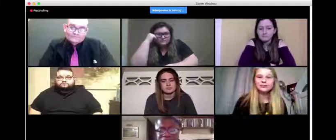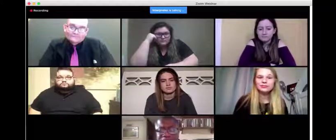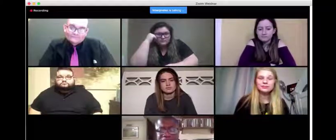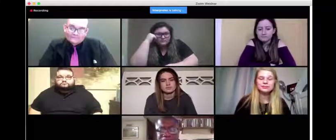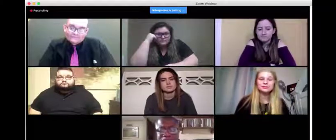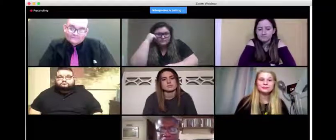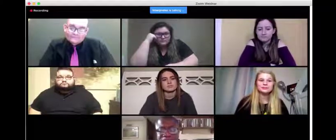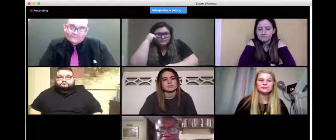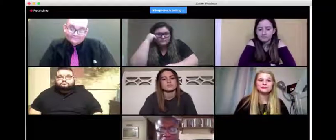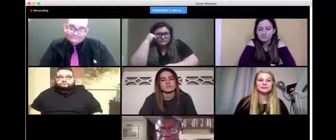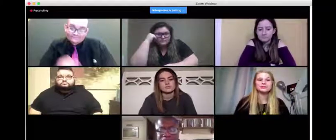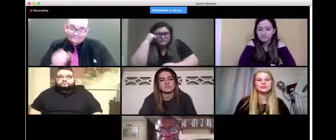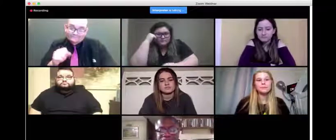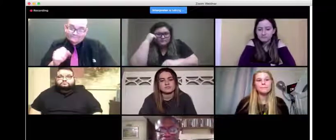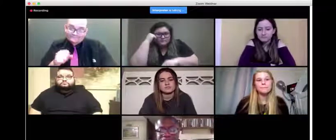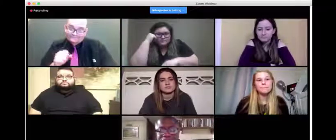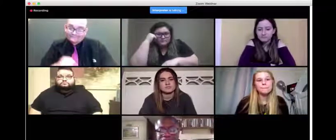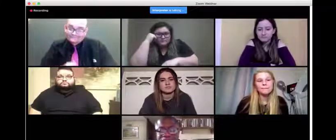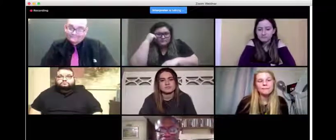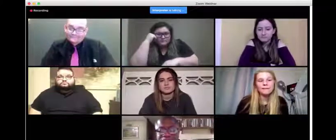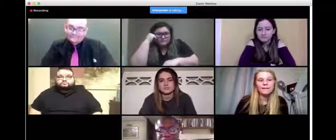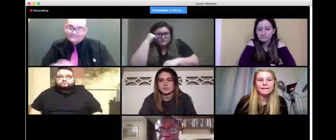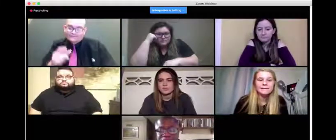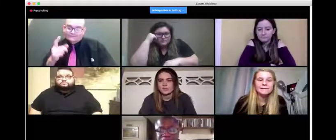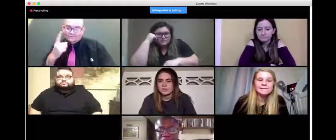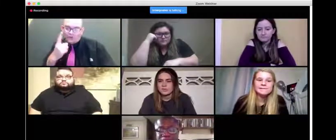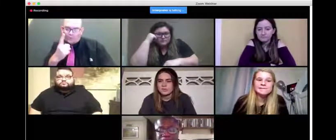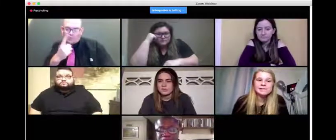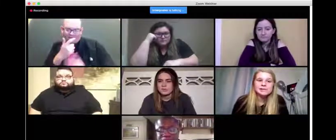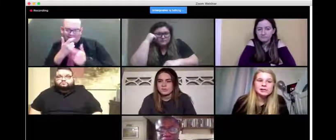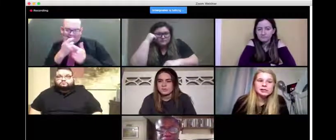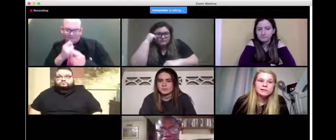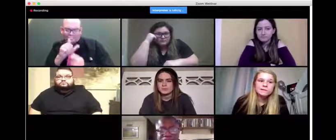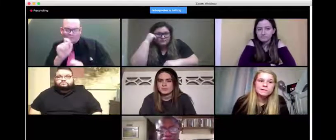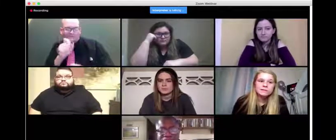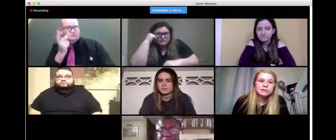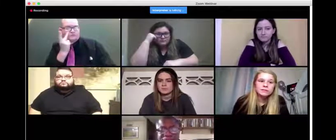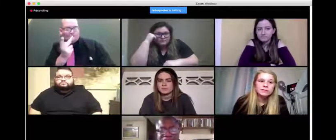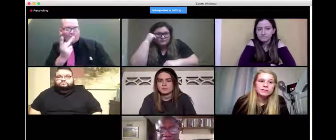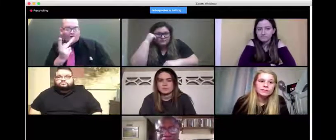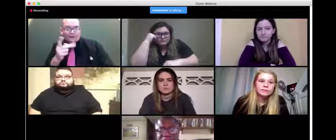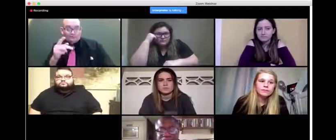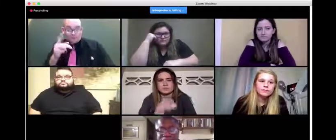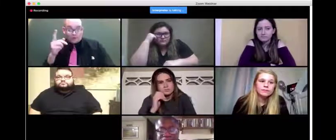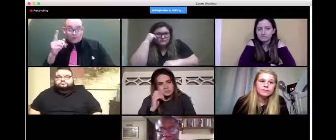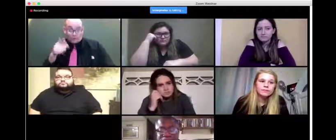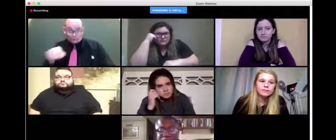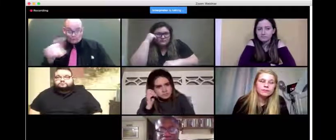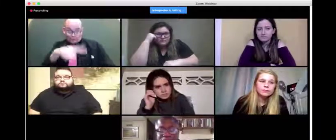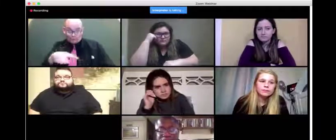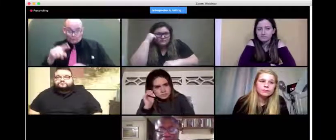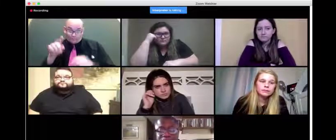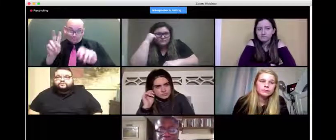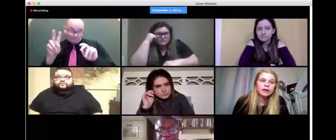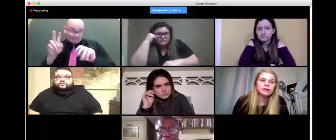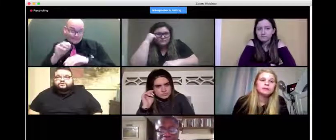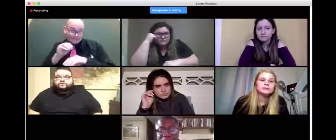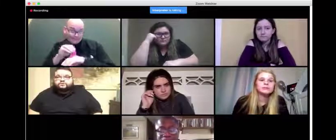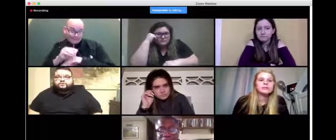And one interesting question I saw is, do all of you as influencers, you are influencers,